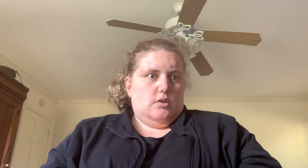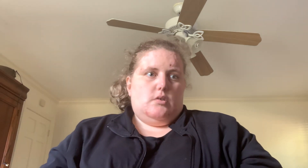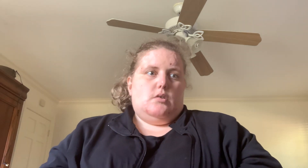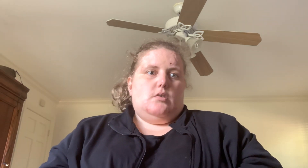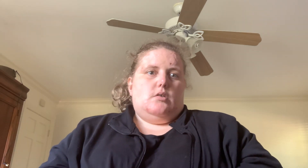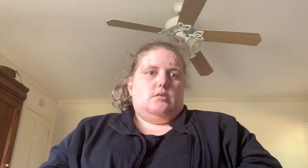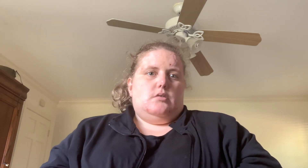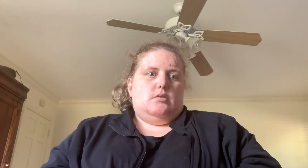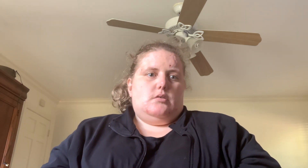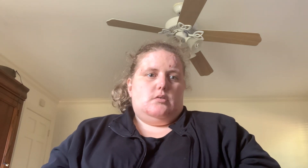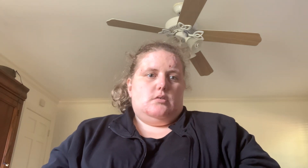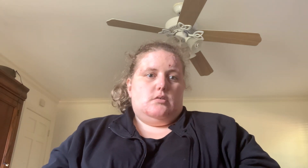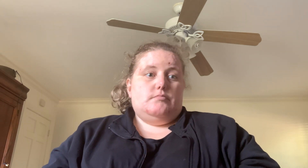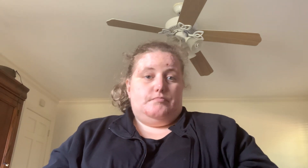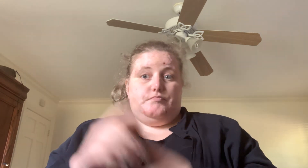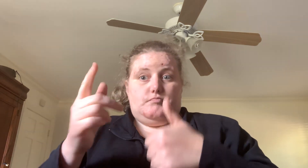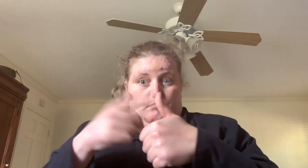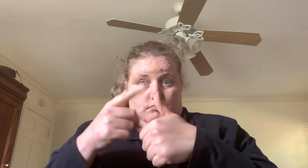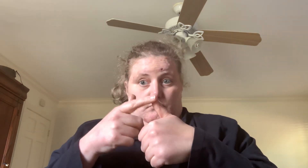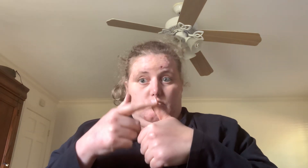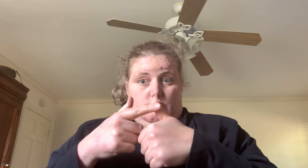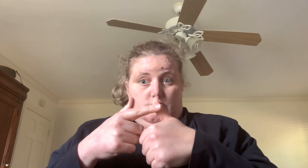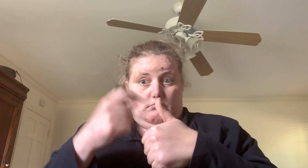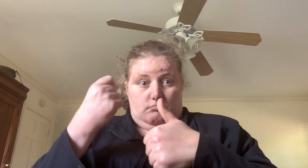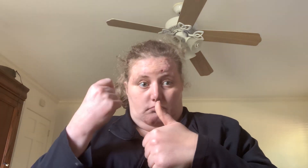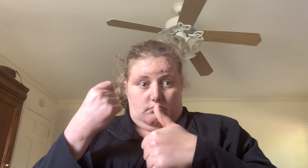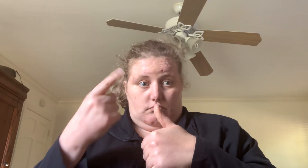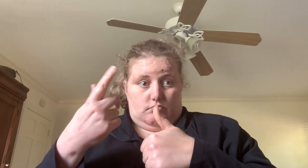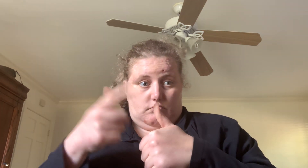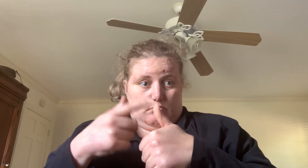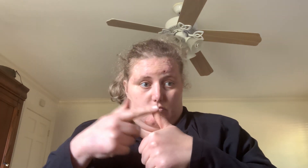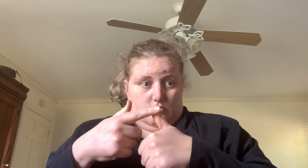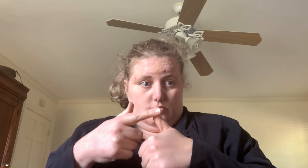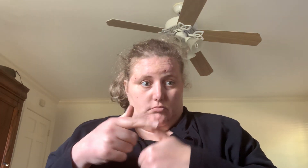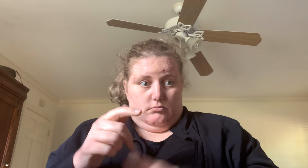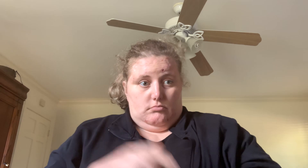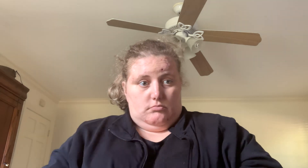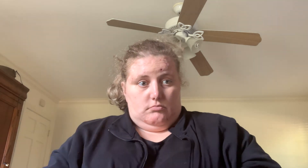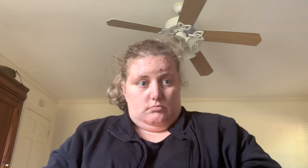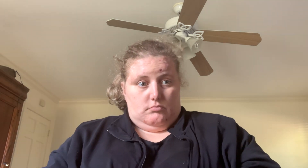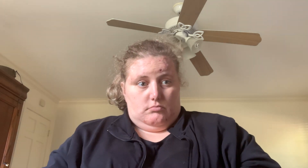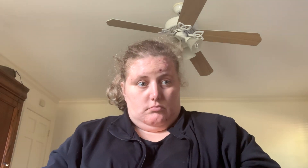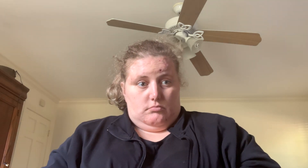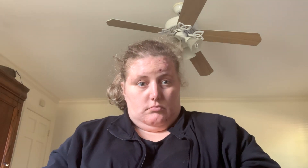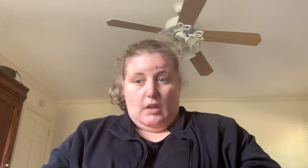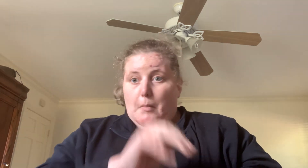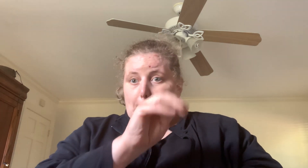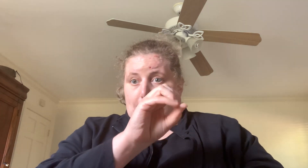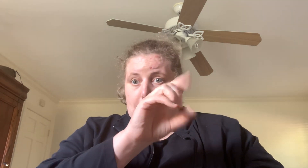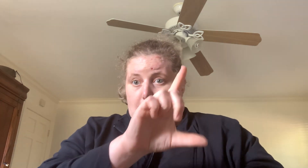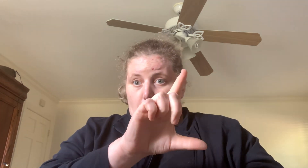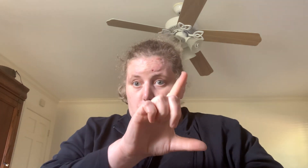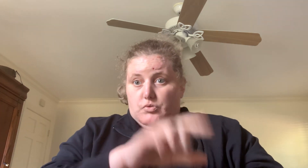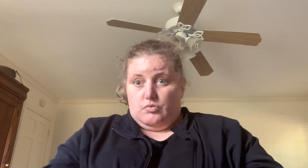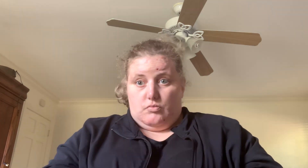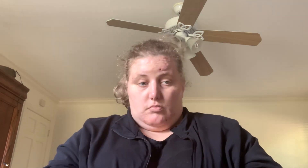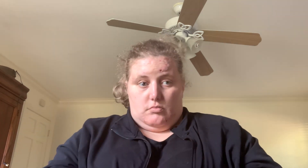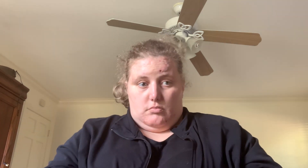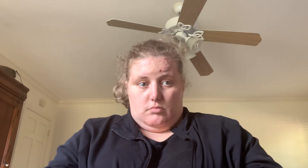That's the first thing you have to find out. If we're starting with moles and we want to know how many grams will we get, we have to